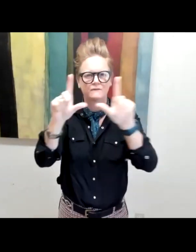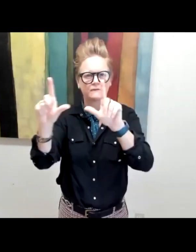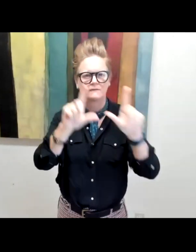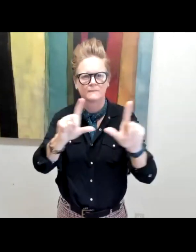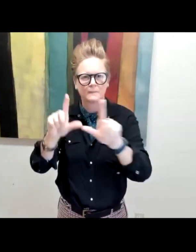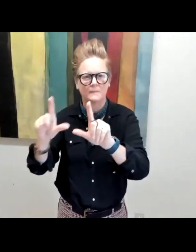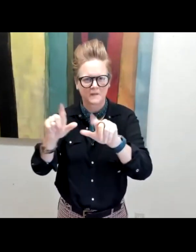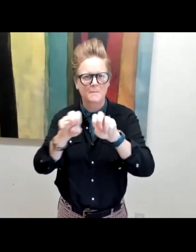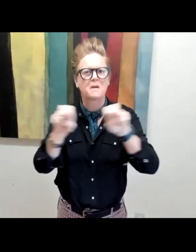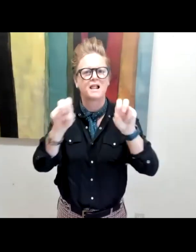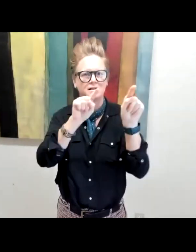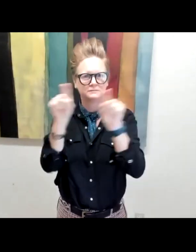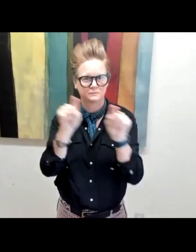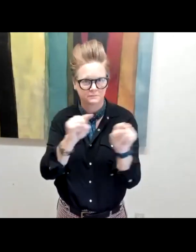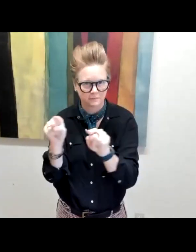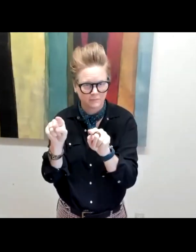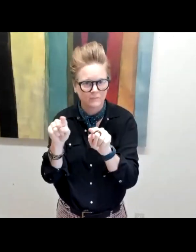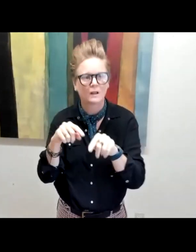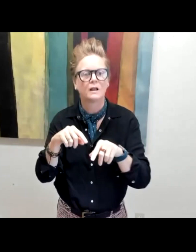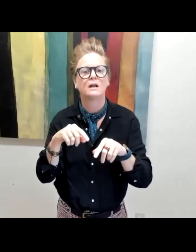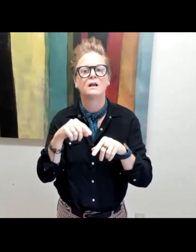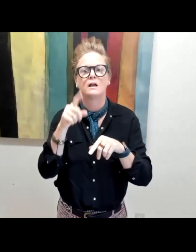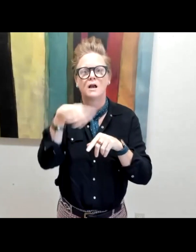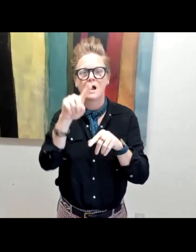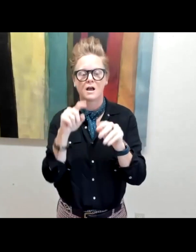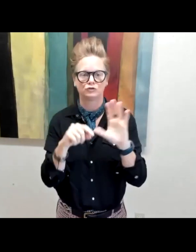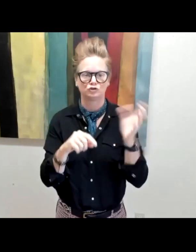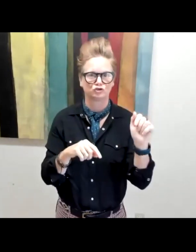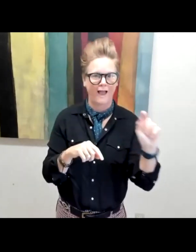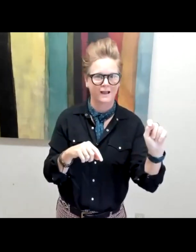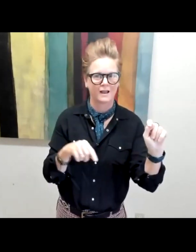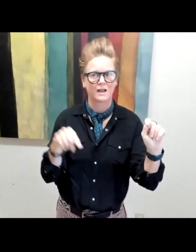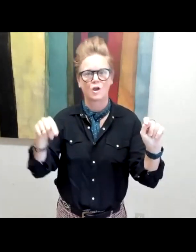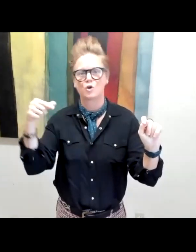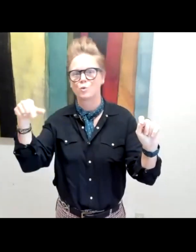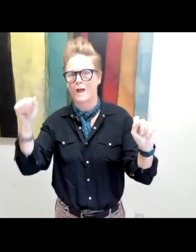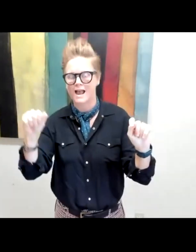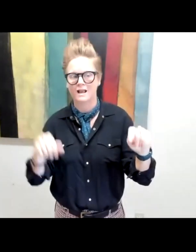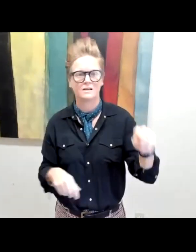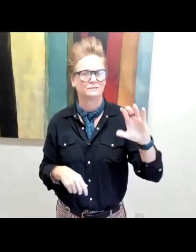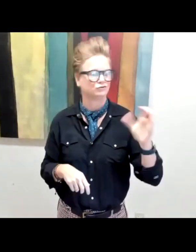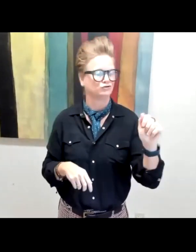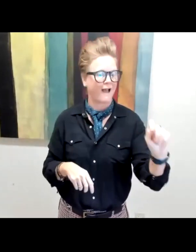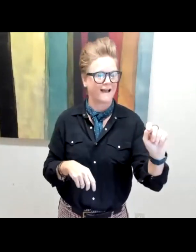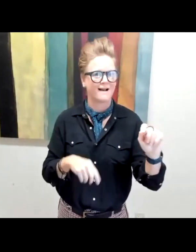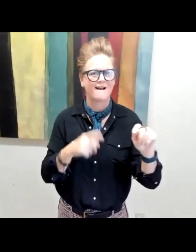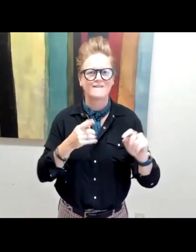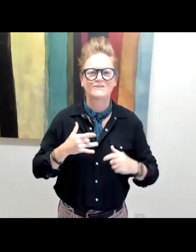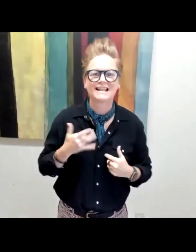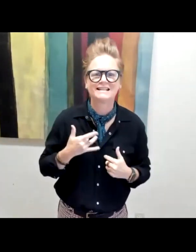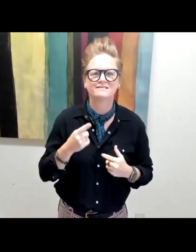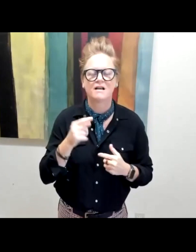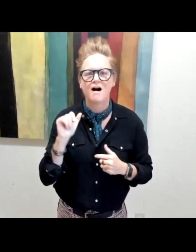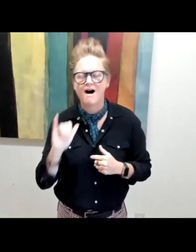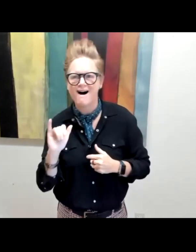Q&A. First, we will have the panelists that will start. We have the chat feature. We also have the